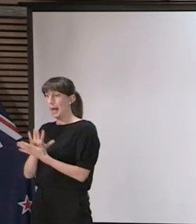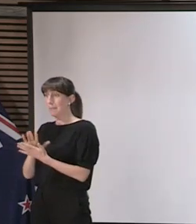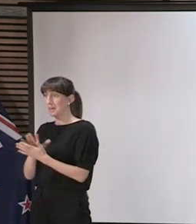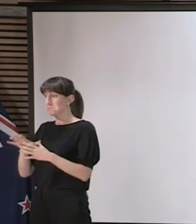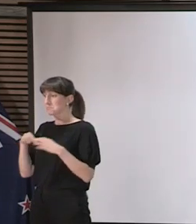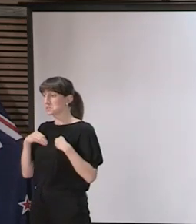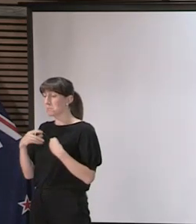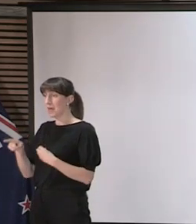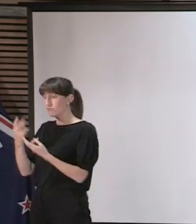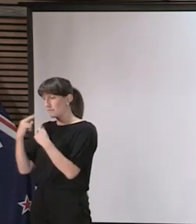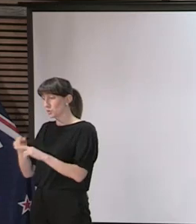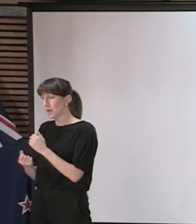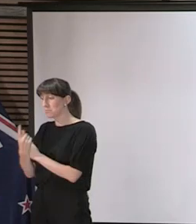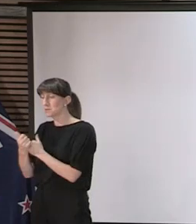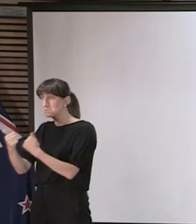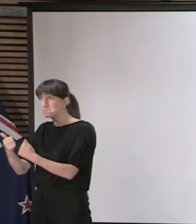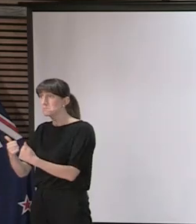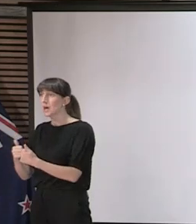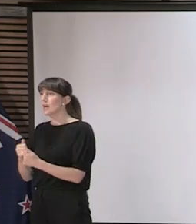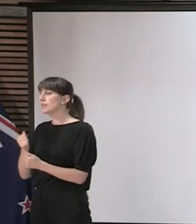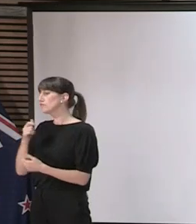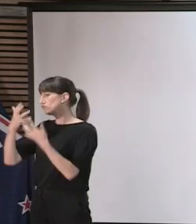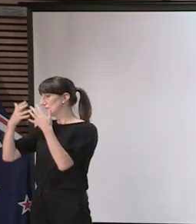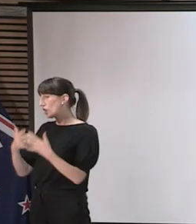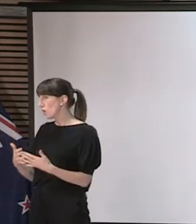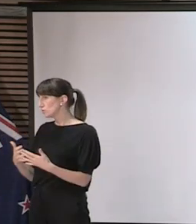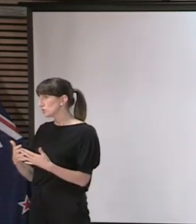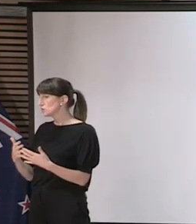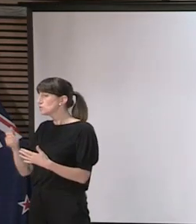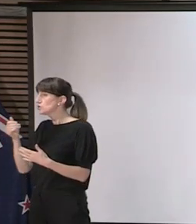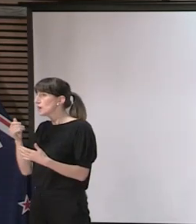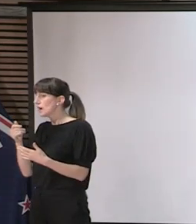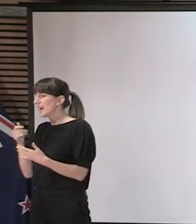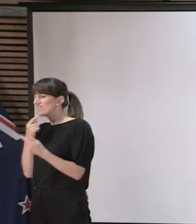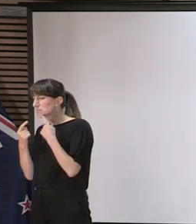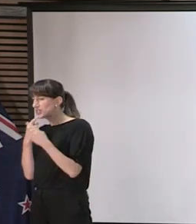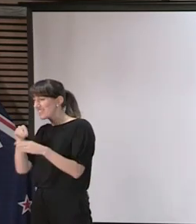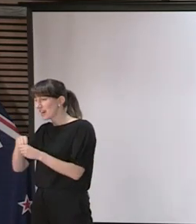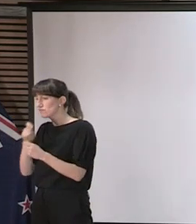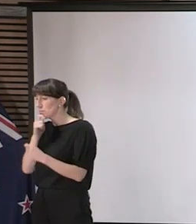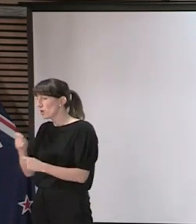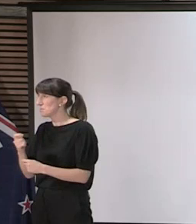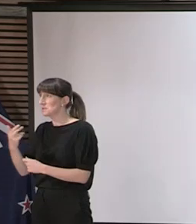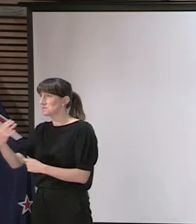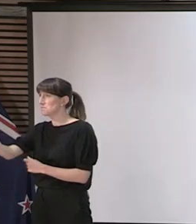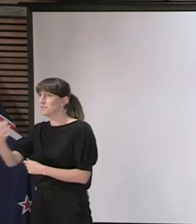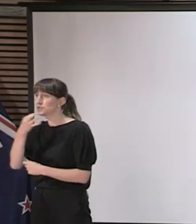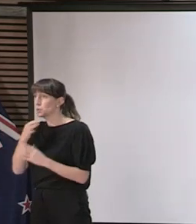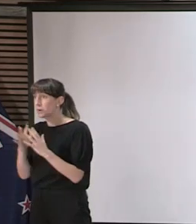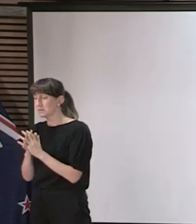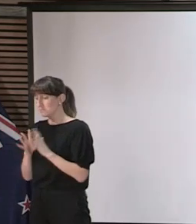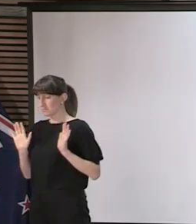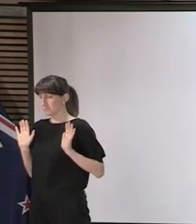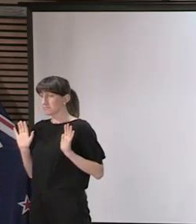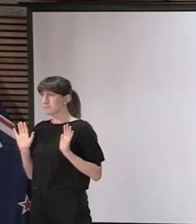his workers are, and I think we're expecting the results in about 4 weeks' time. So that will, I'm very open to scrutiny